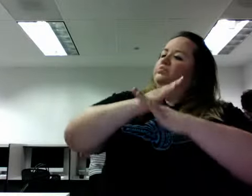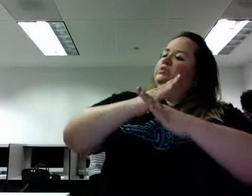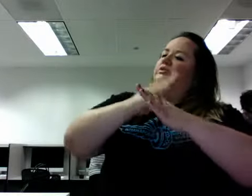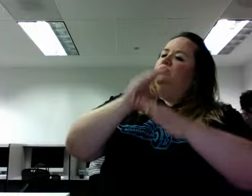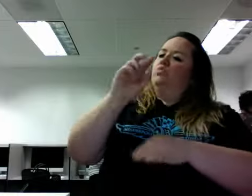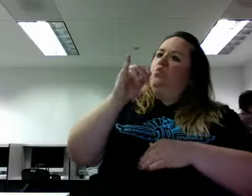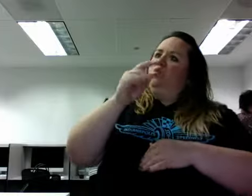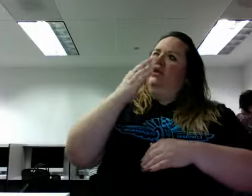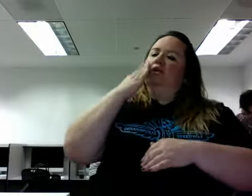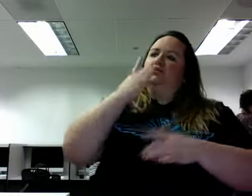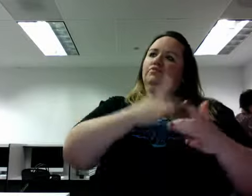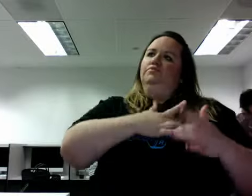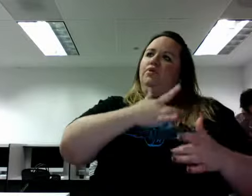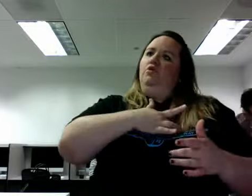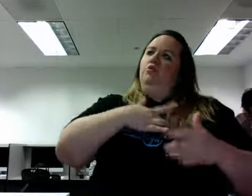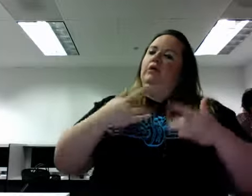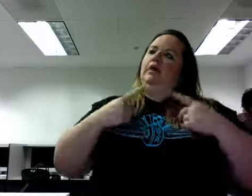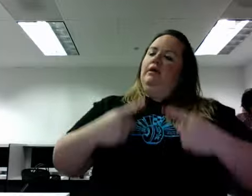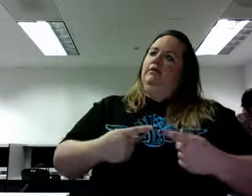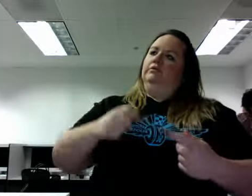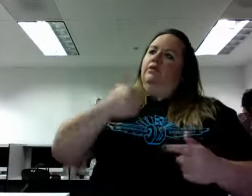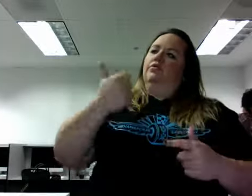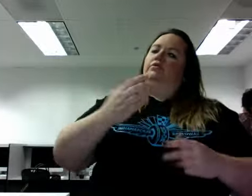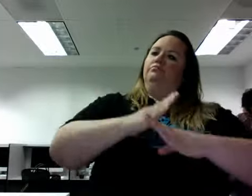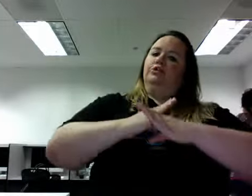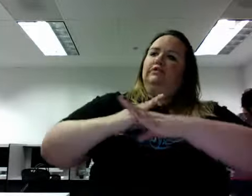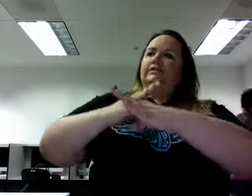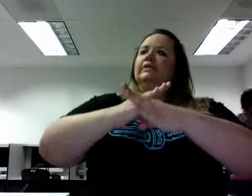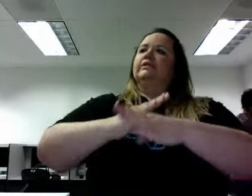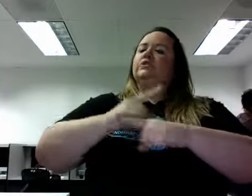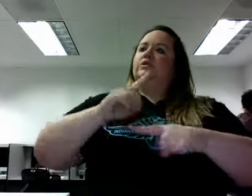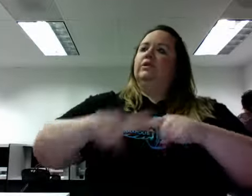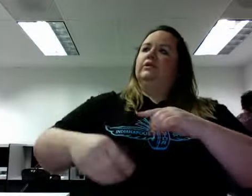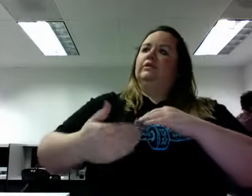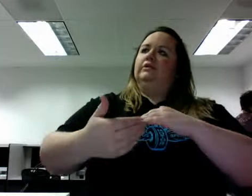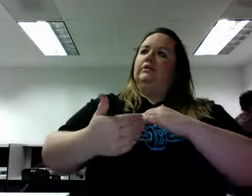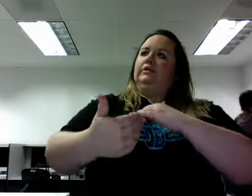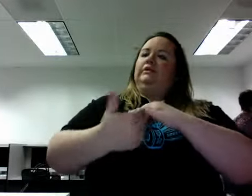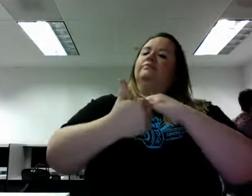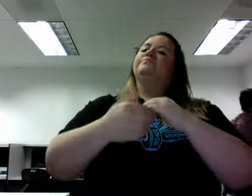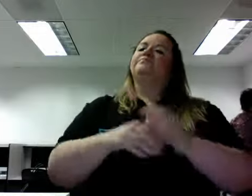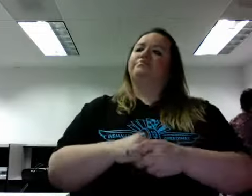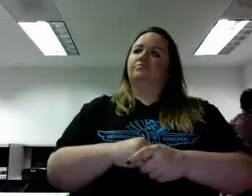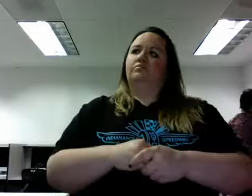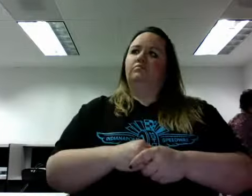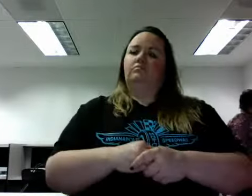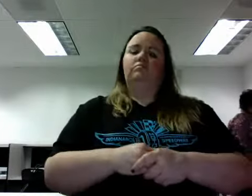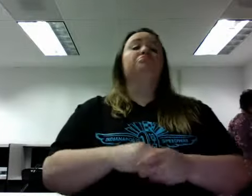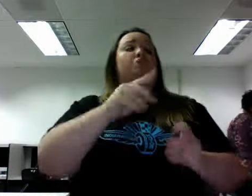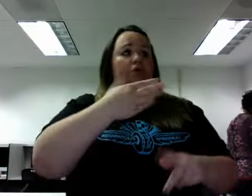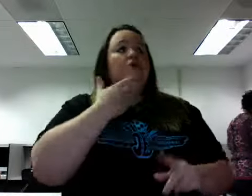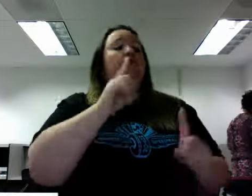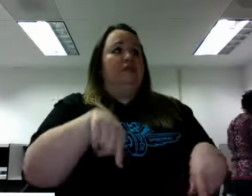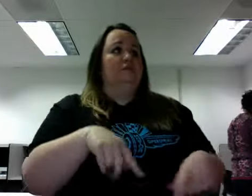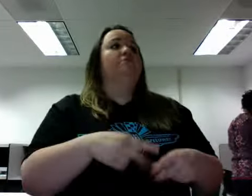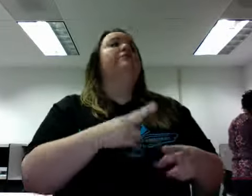hard. Okay, give me an example of an organ that's protected by the skeletal system. Go ahead, Daniel. Okay, the heart is protected by the